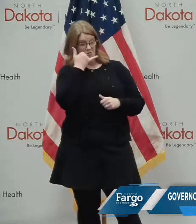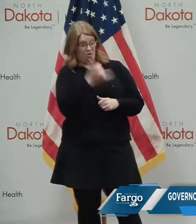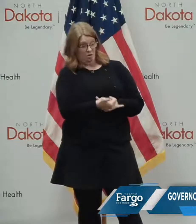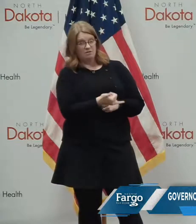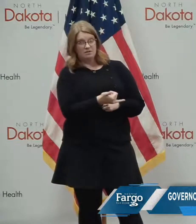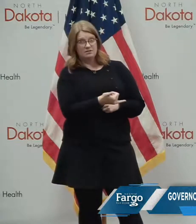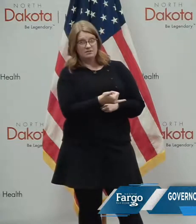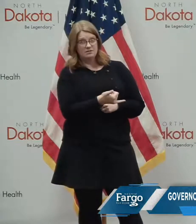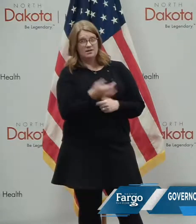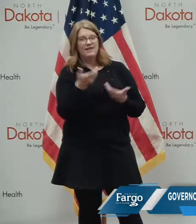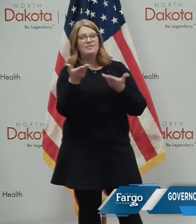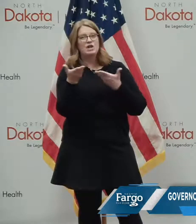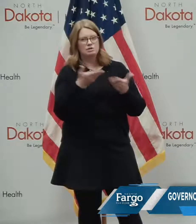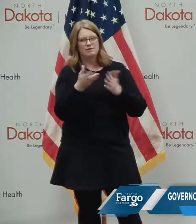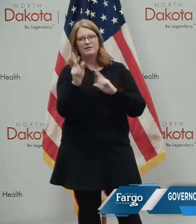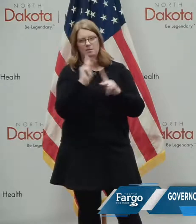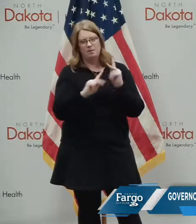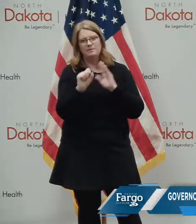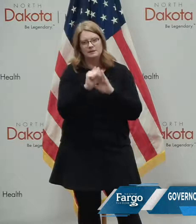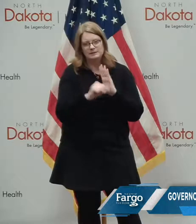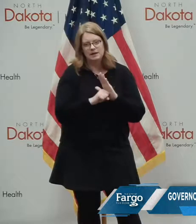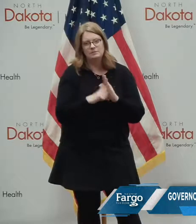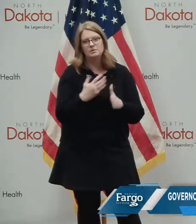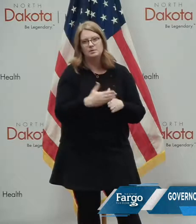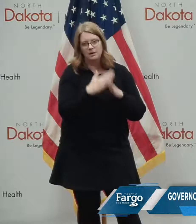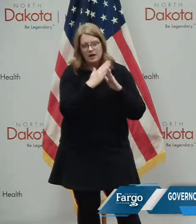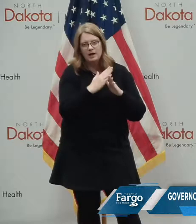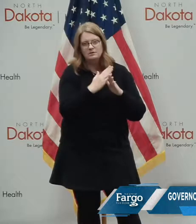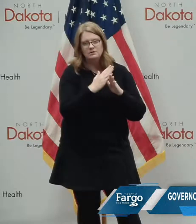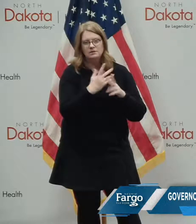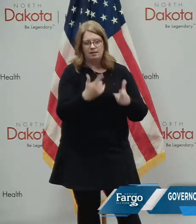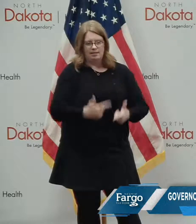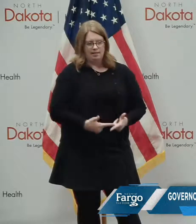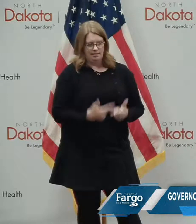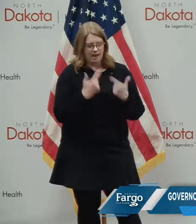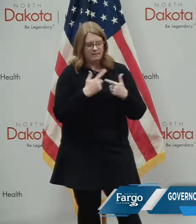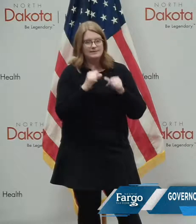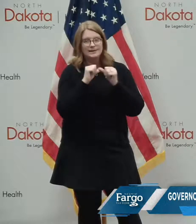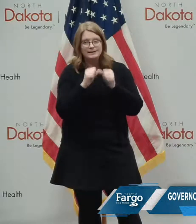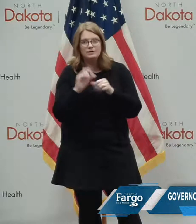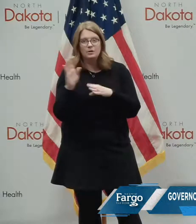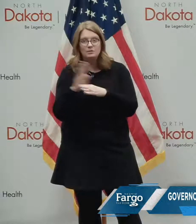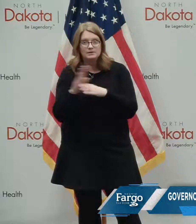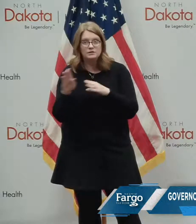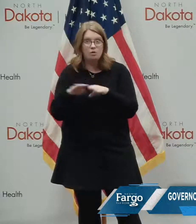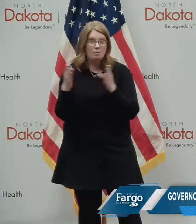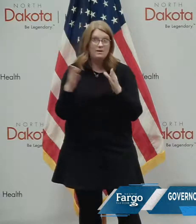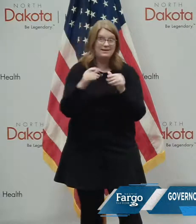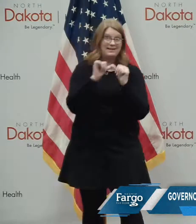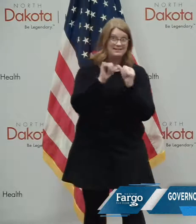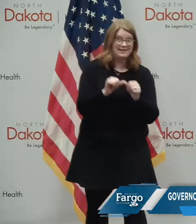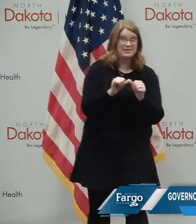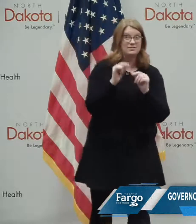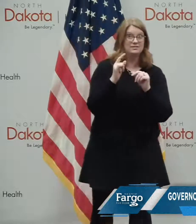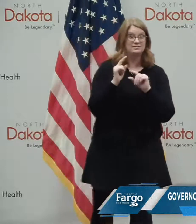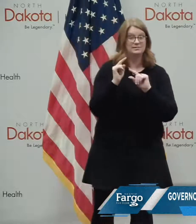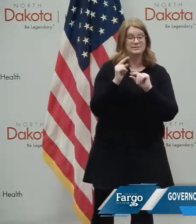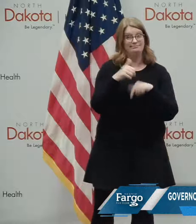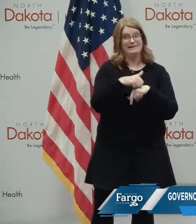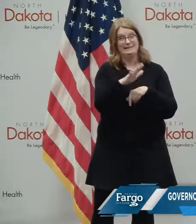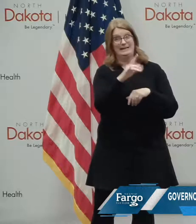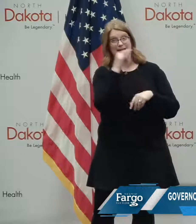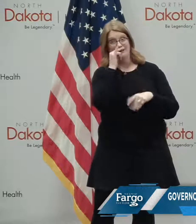serve the people in the state to help protect lives and help keep your business open, help keep your kids in school. So my